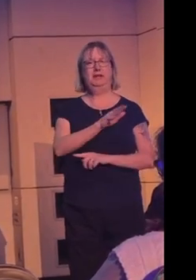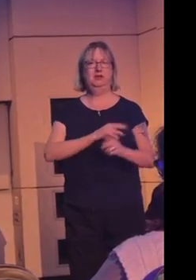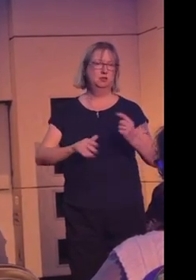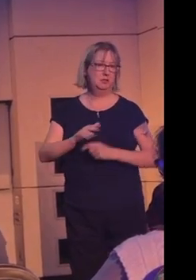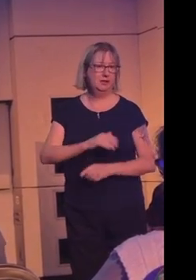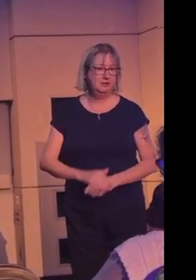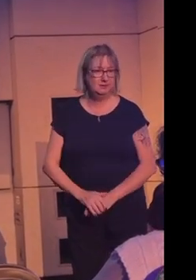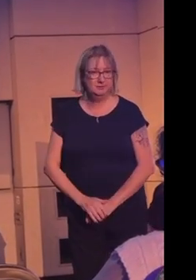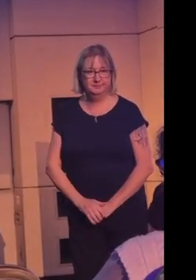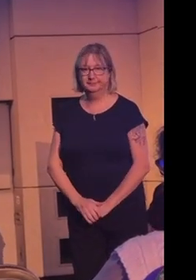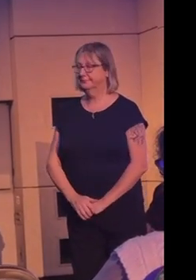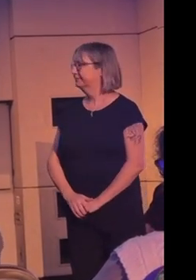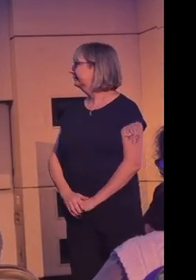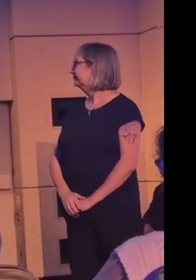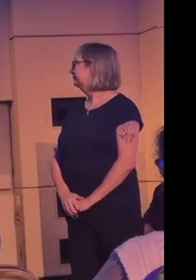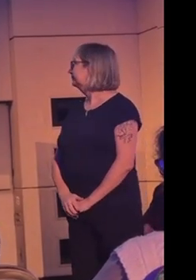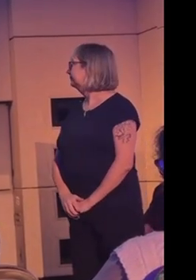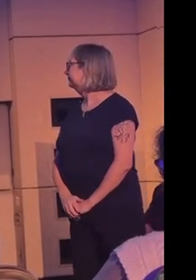general.